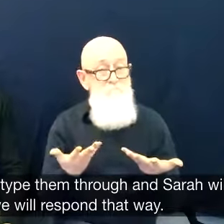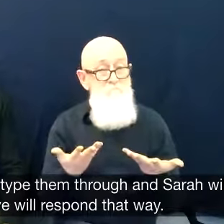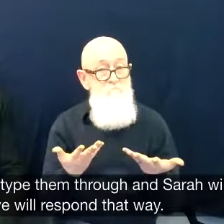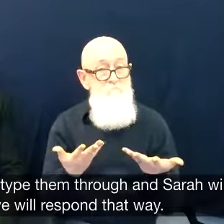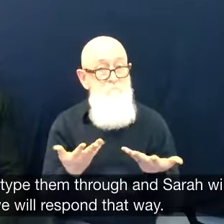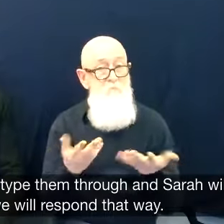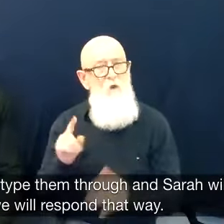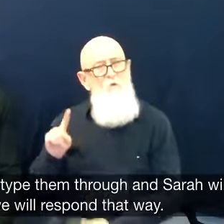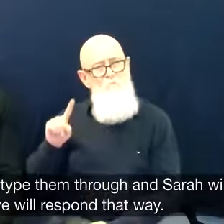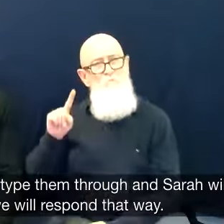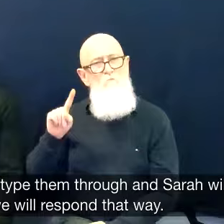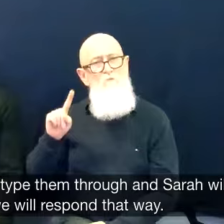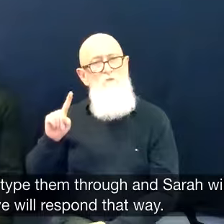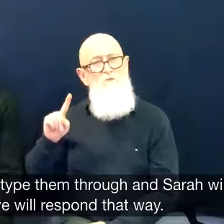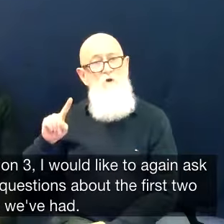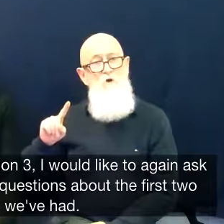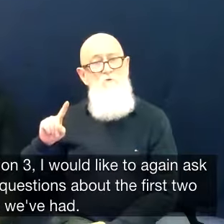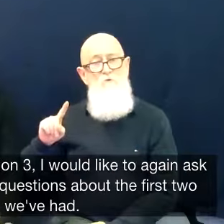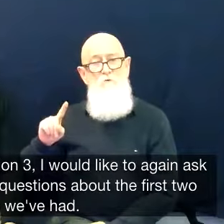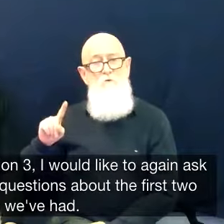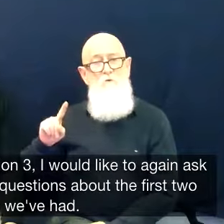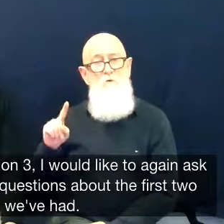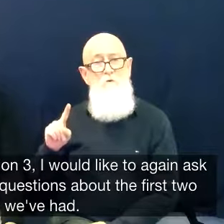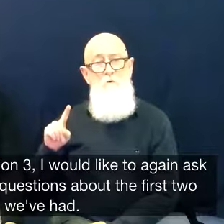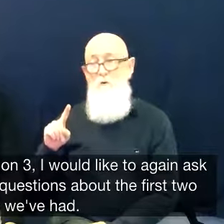So the first session... She's gone.